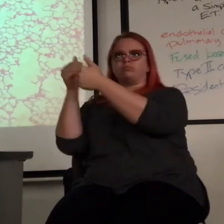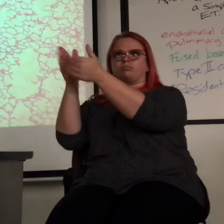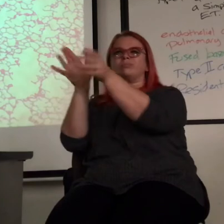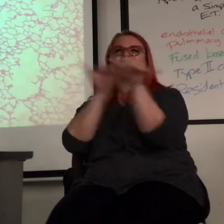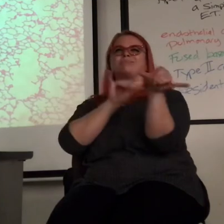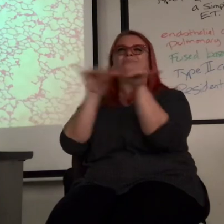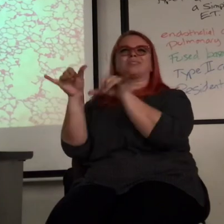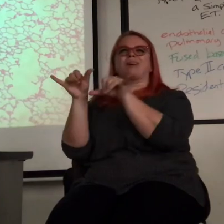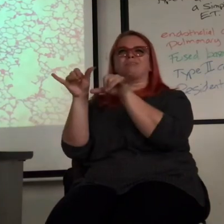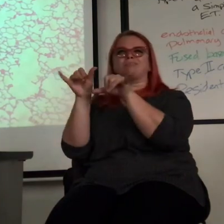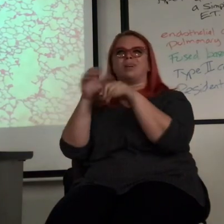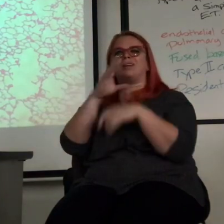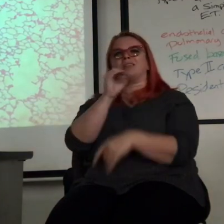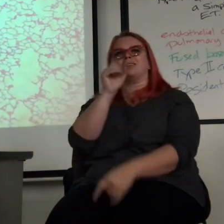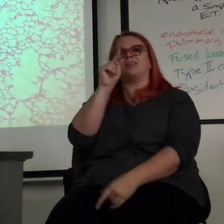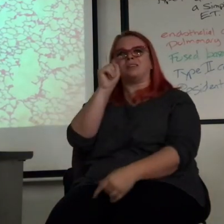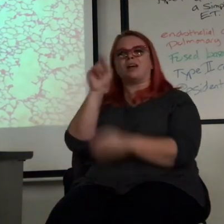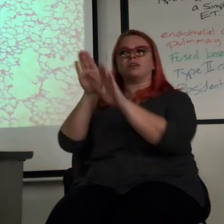chambers there.